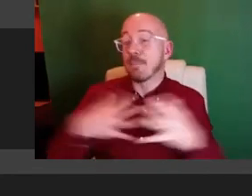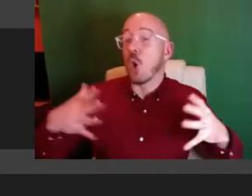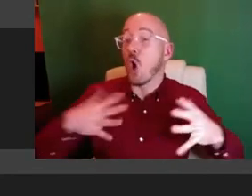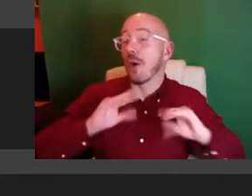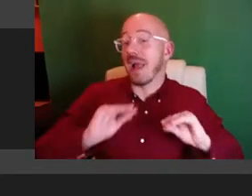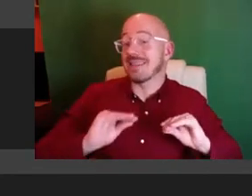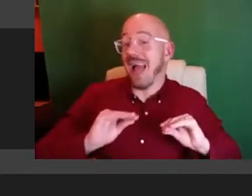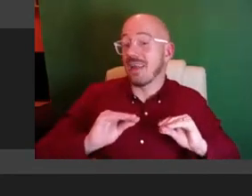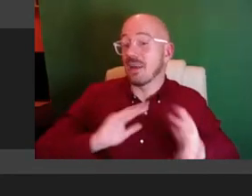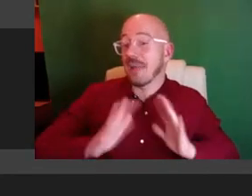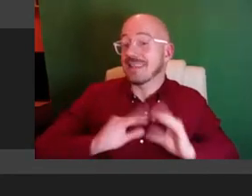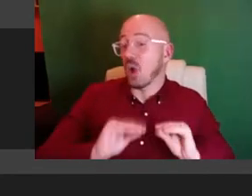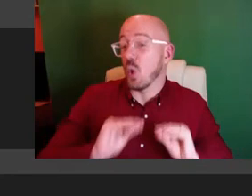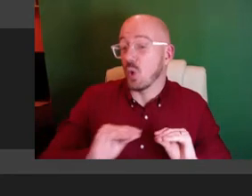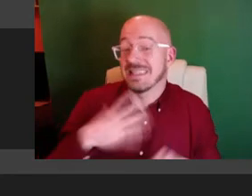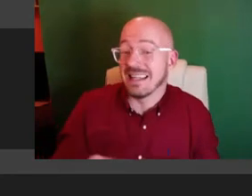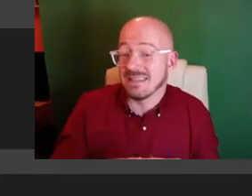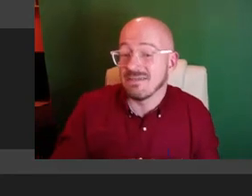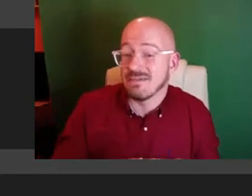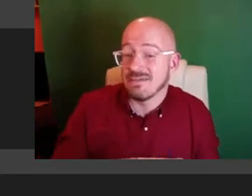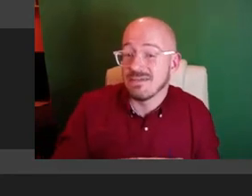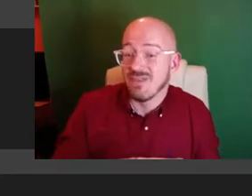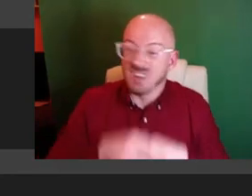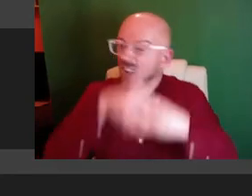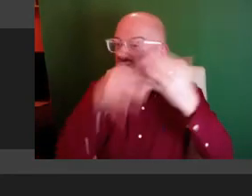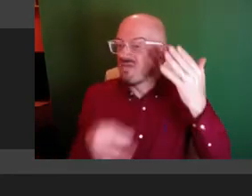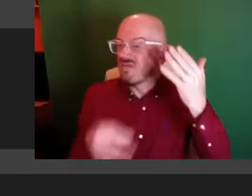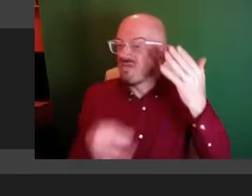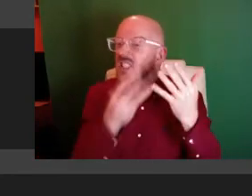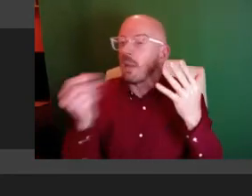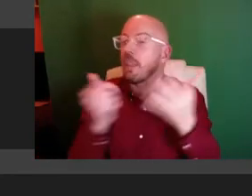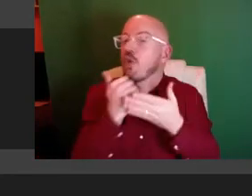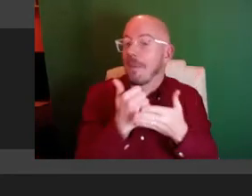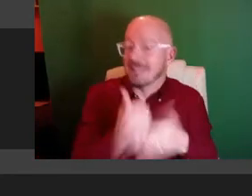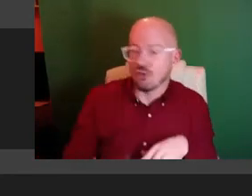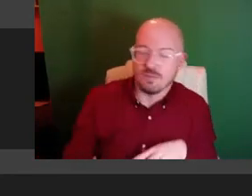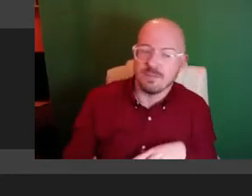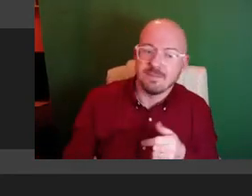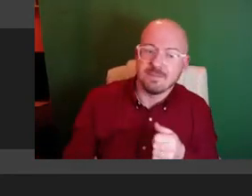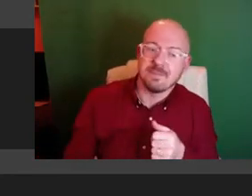children and issues in deaf education. We need more BSL tutors.